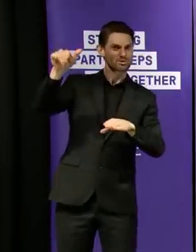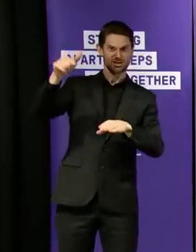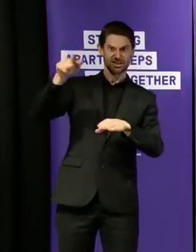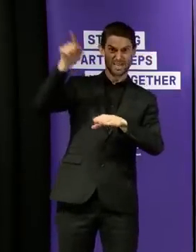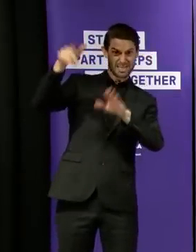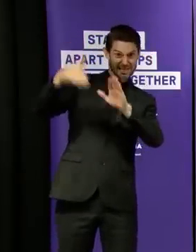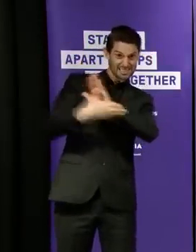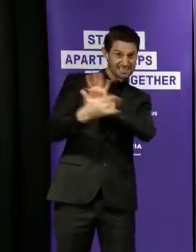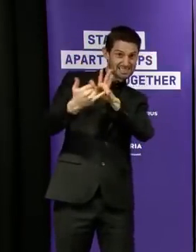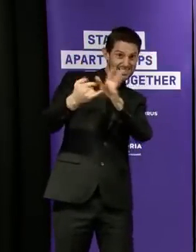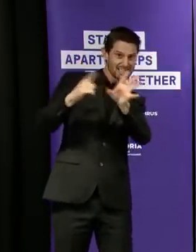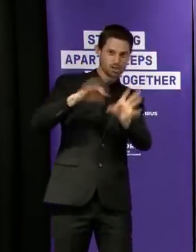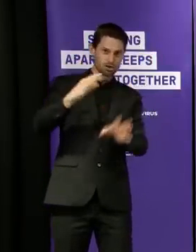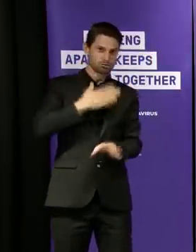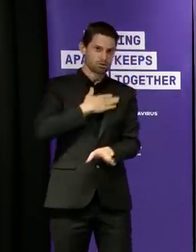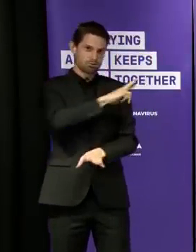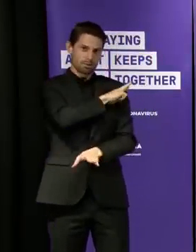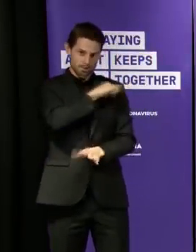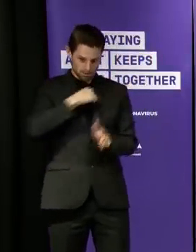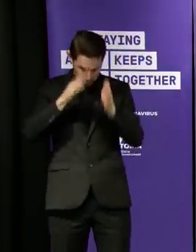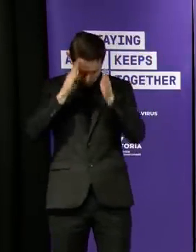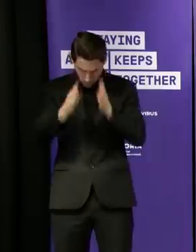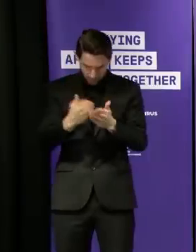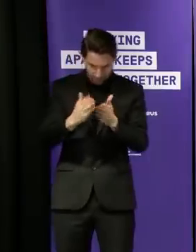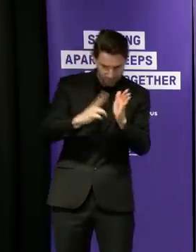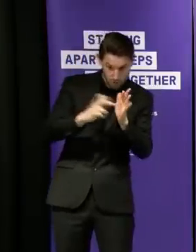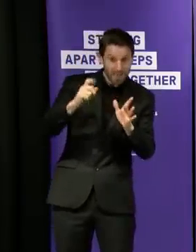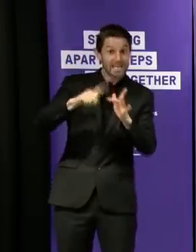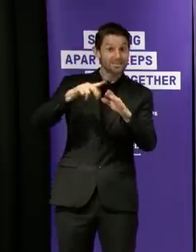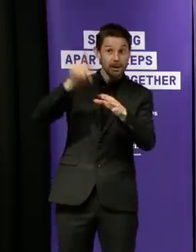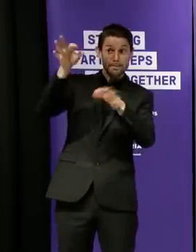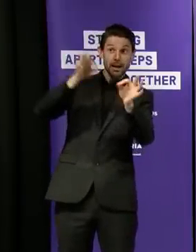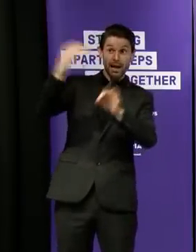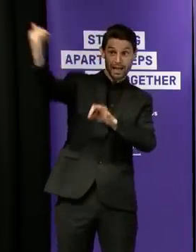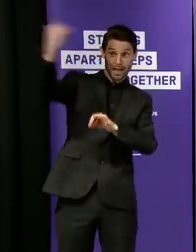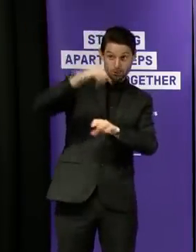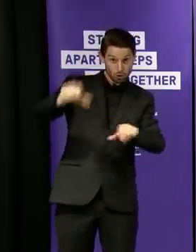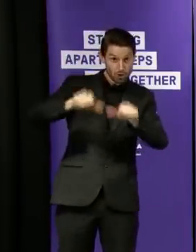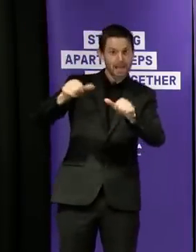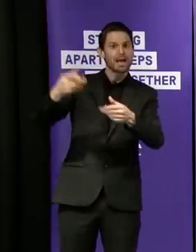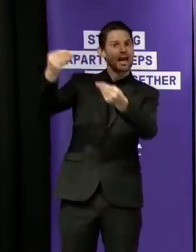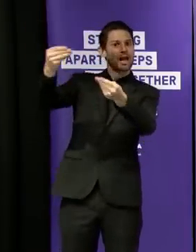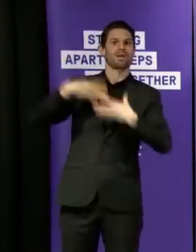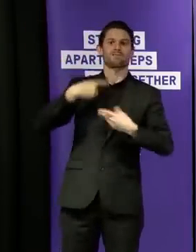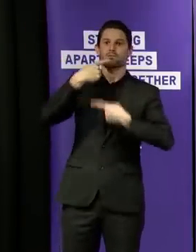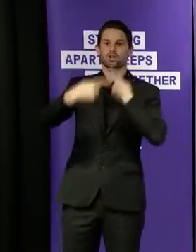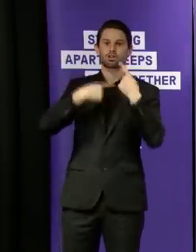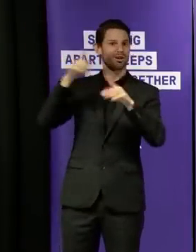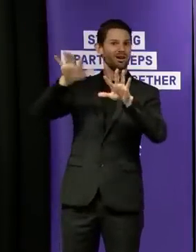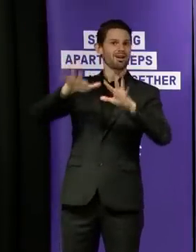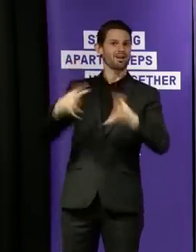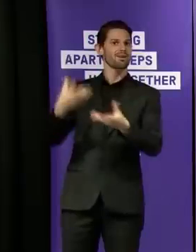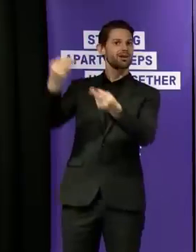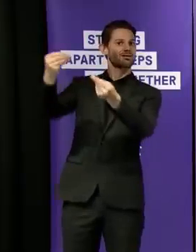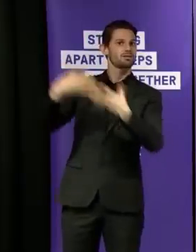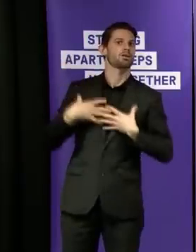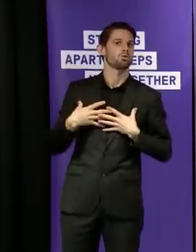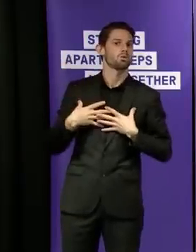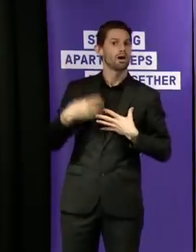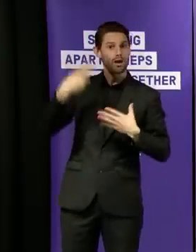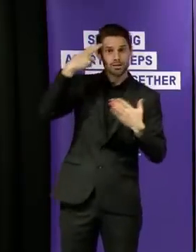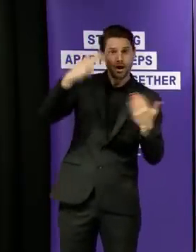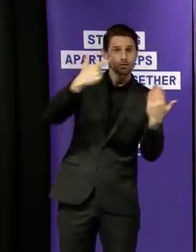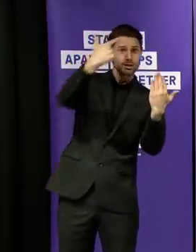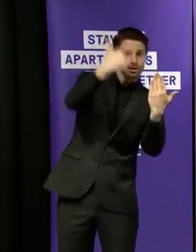the responsibility of the state, our state government. Let's all just all work together to get this right. But until there's